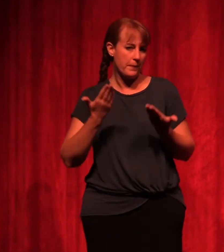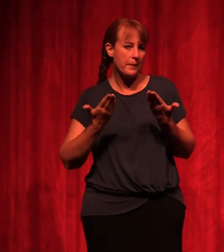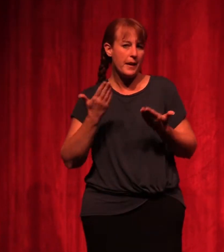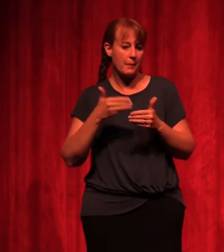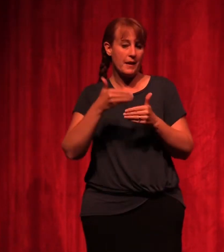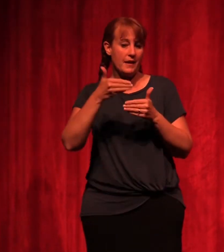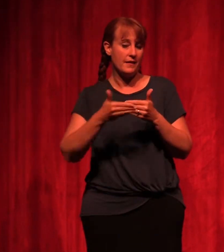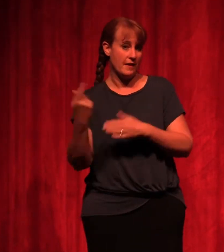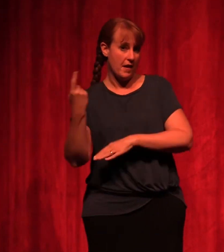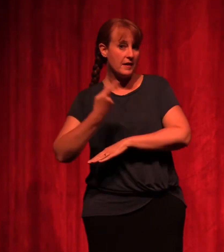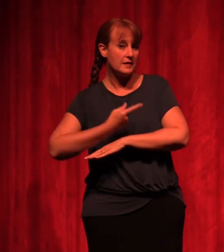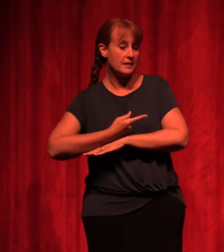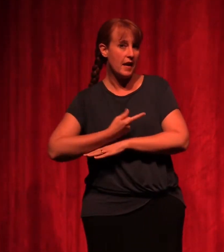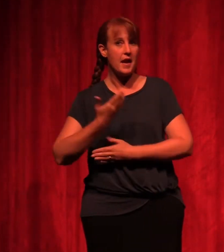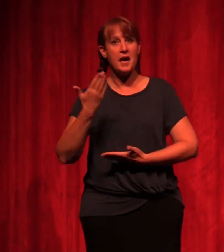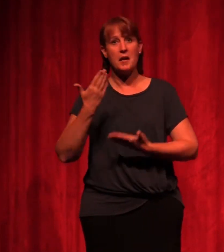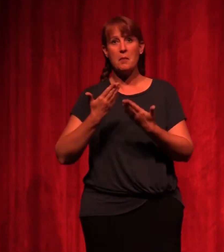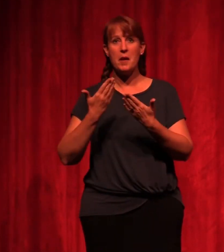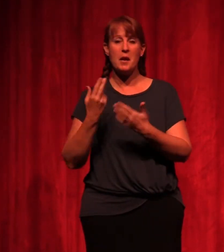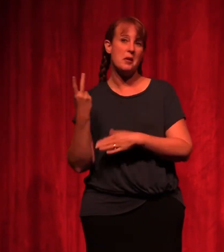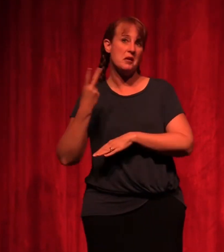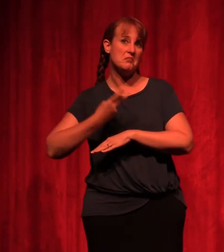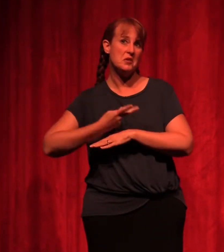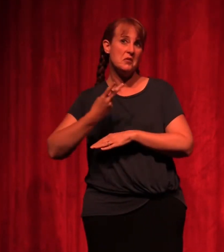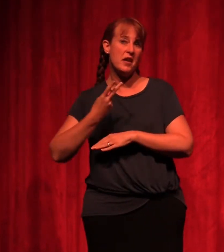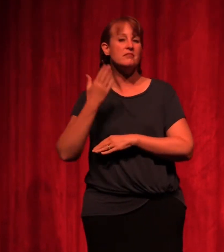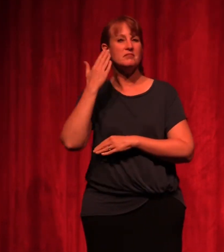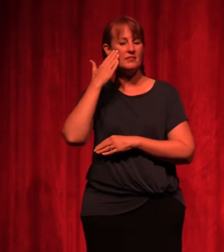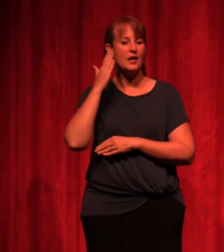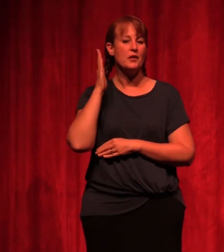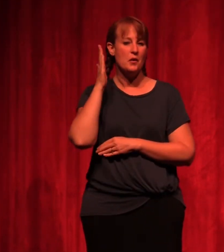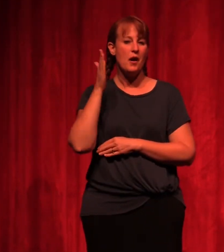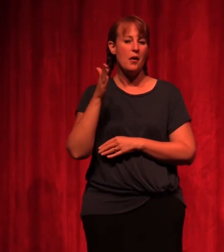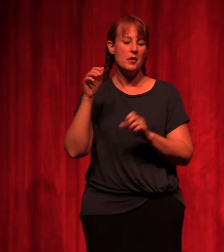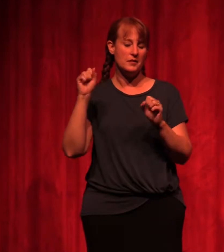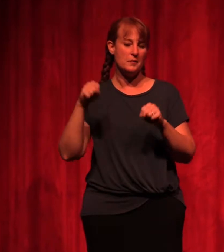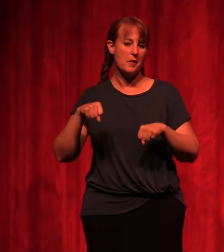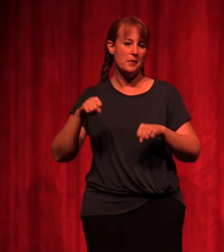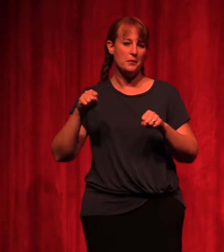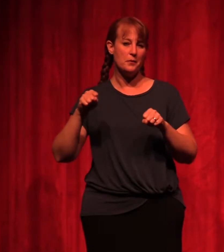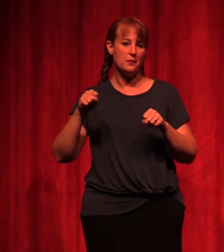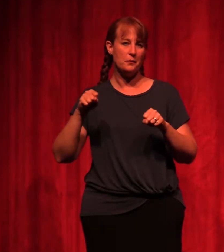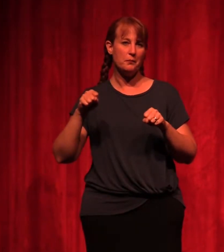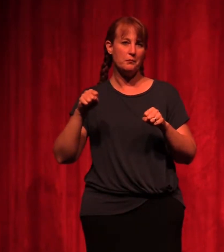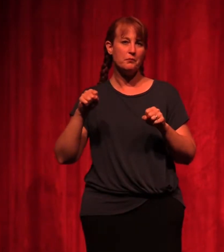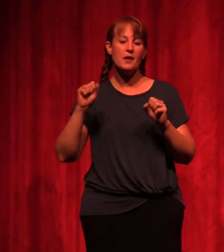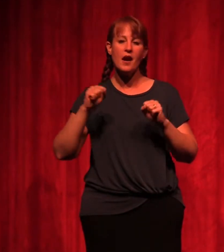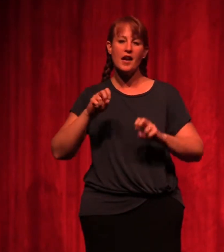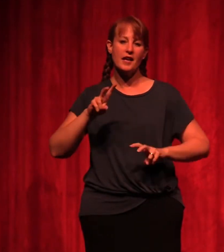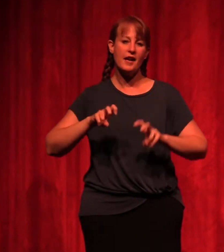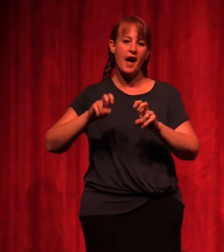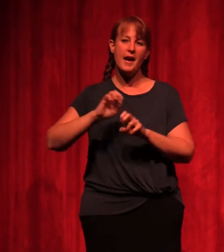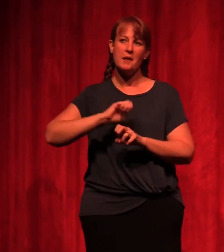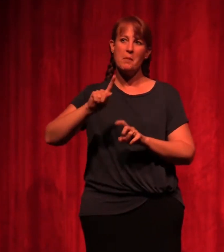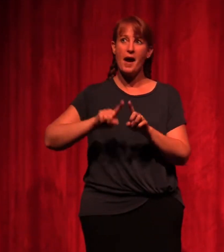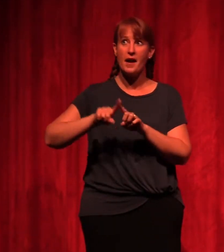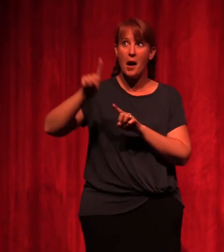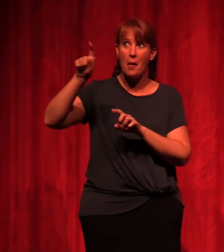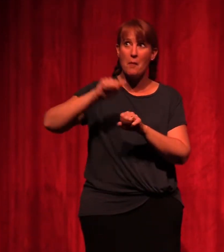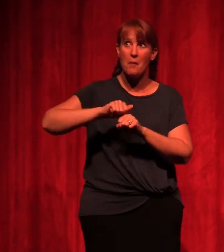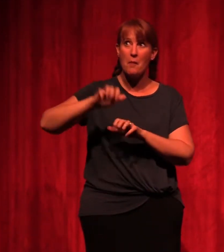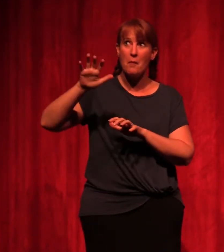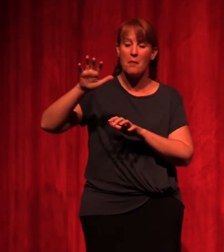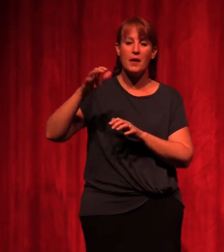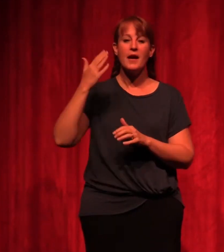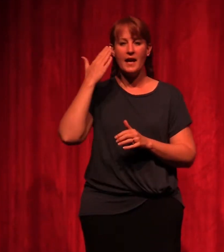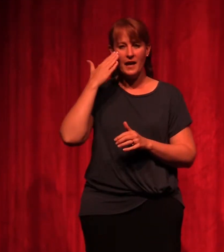the next day, maybe the day after that, I knew that I was going to be able to hike back up those hills,